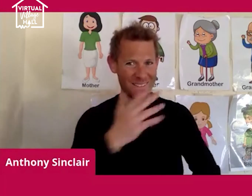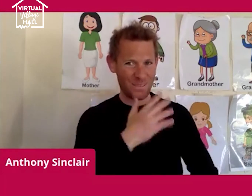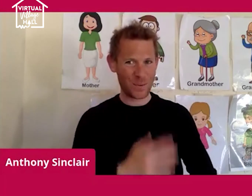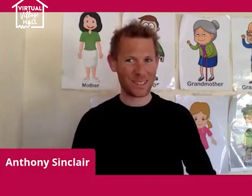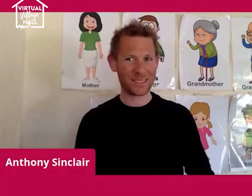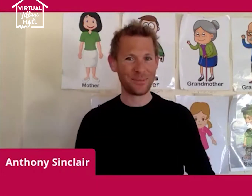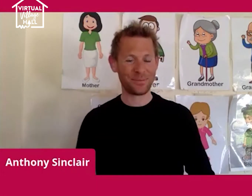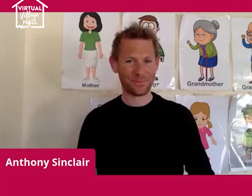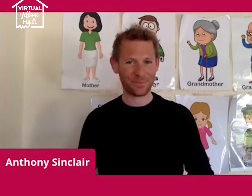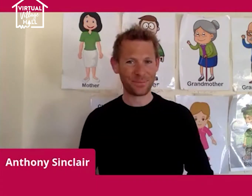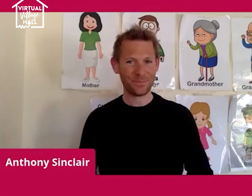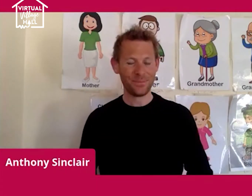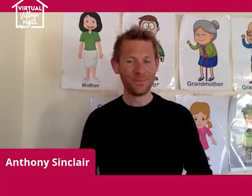Well done, everybody.